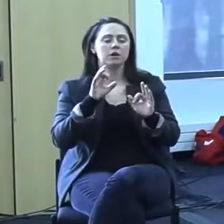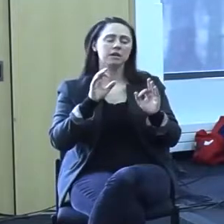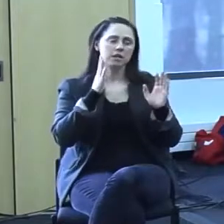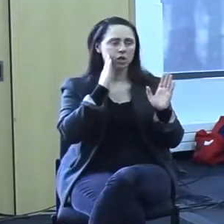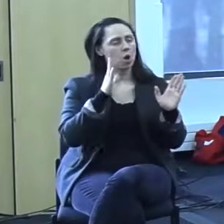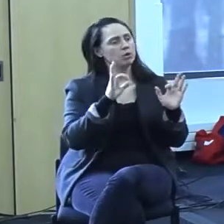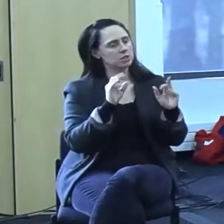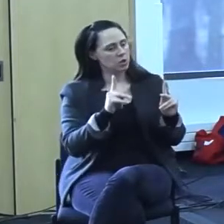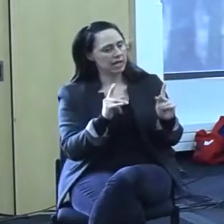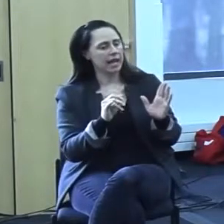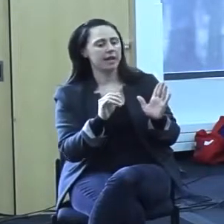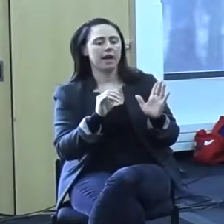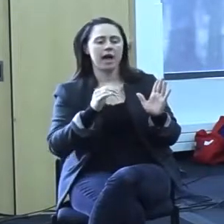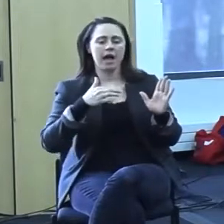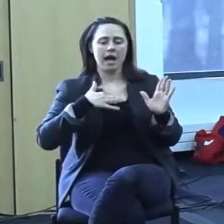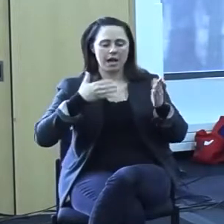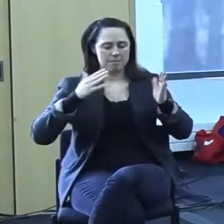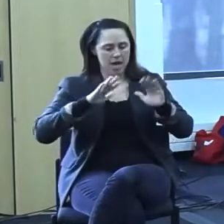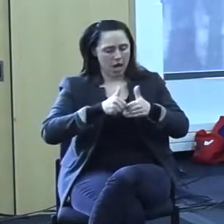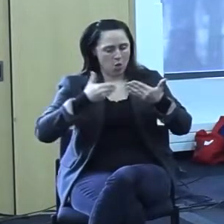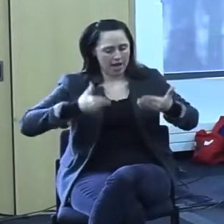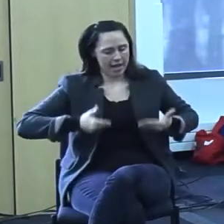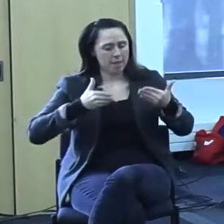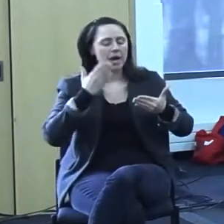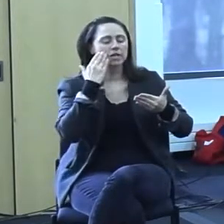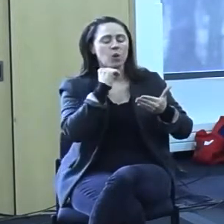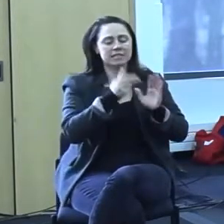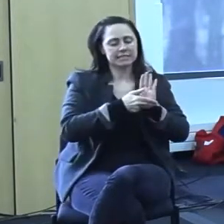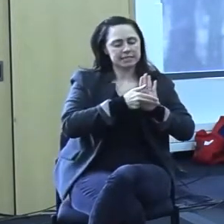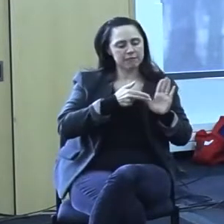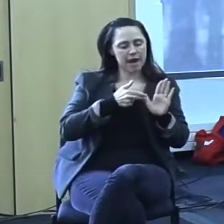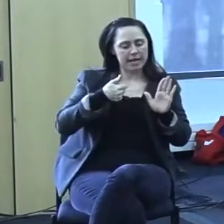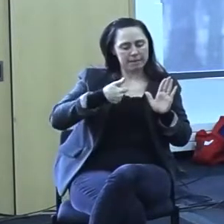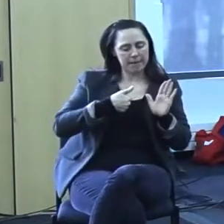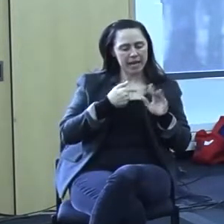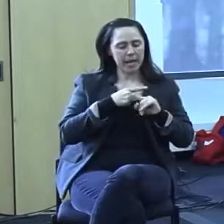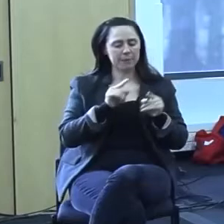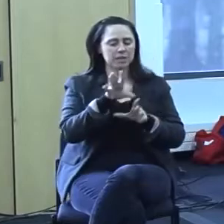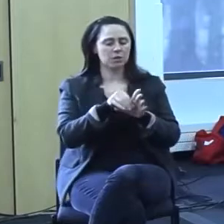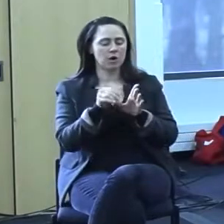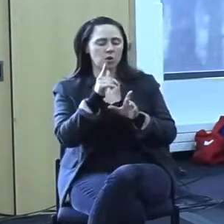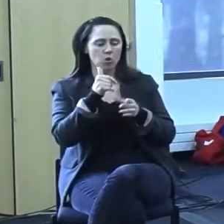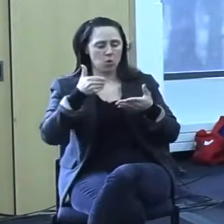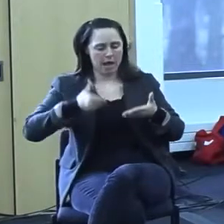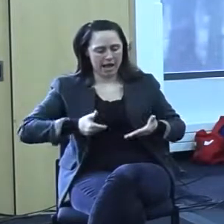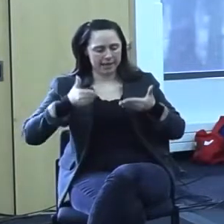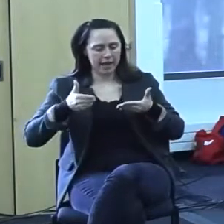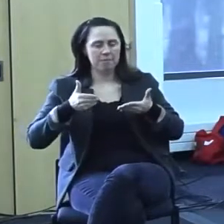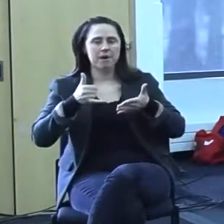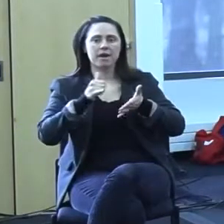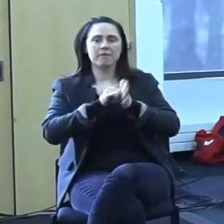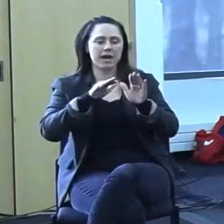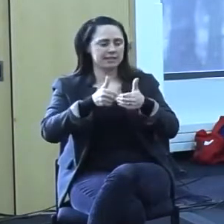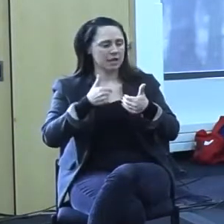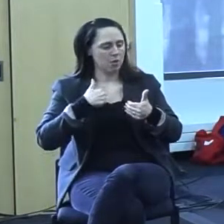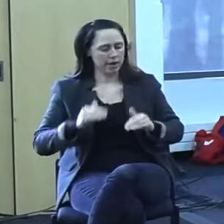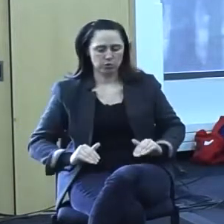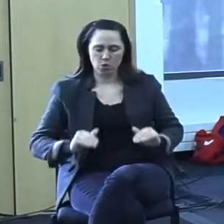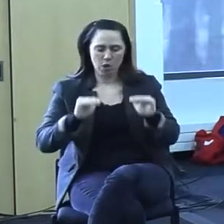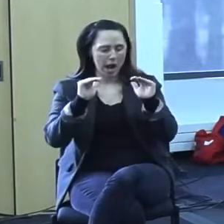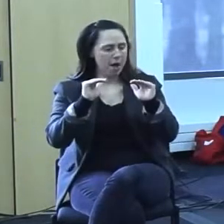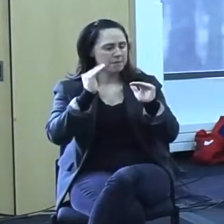okay that I'm the way I am. I know it doesn't define me, but it's part of who I am. This is how I grew